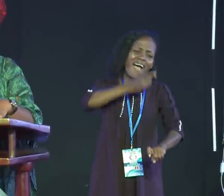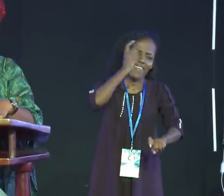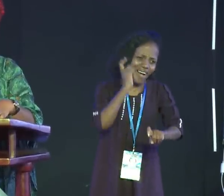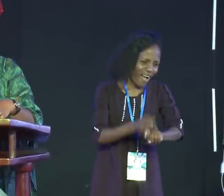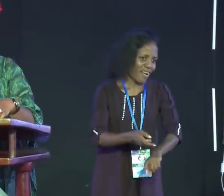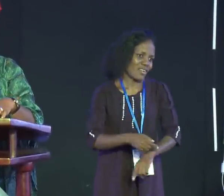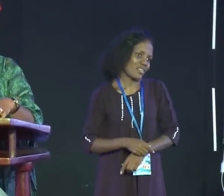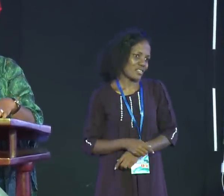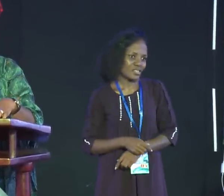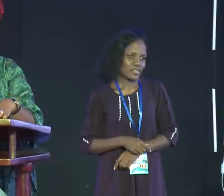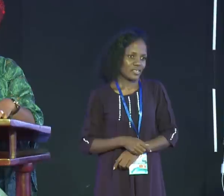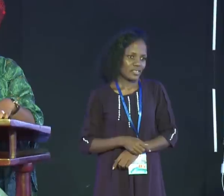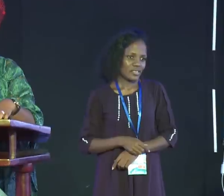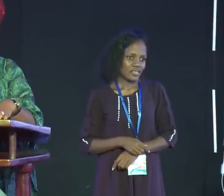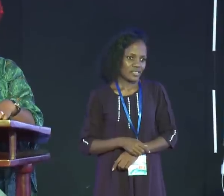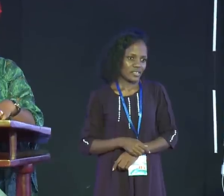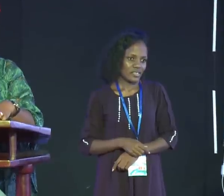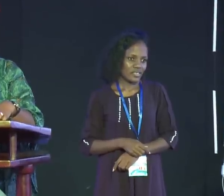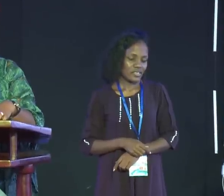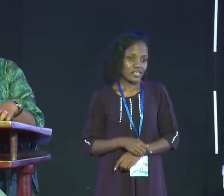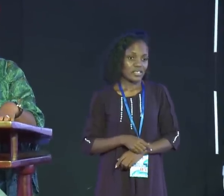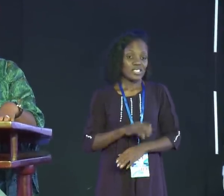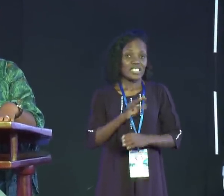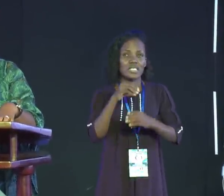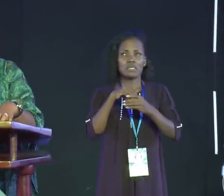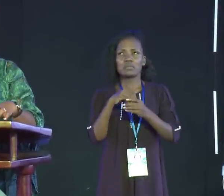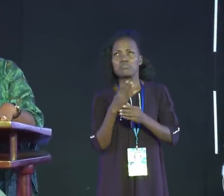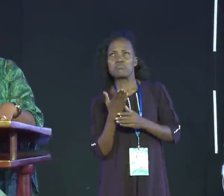This year has been so hard.